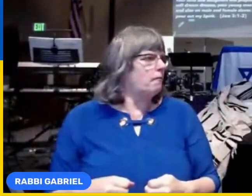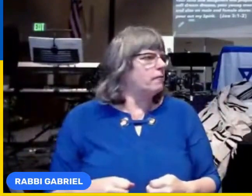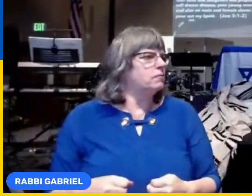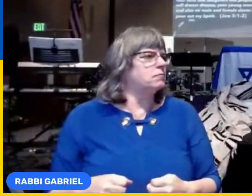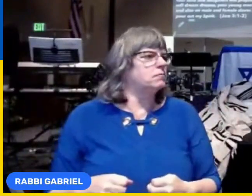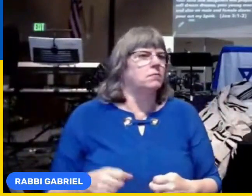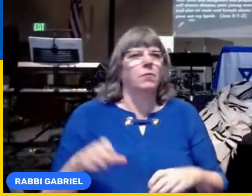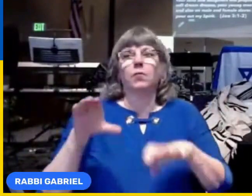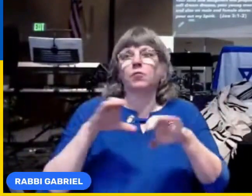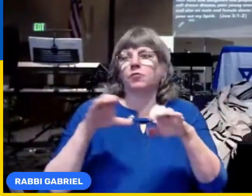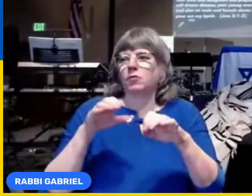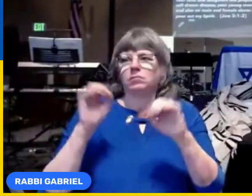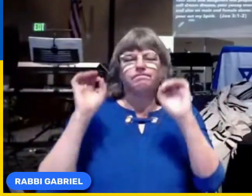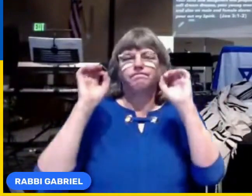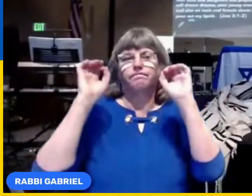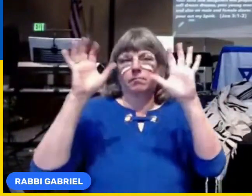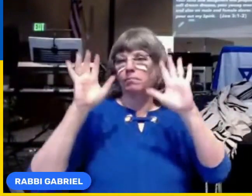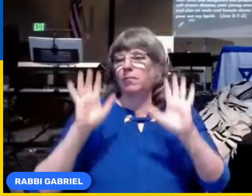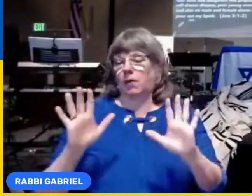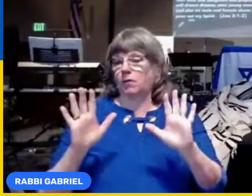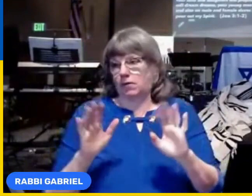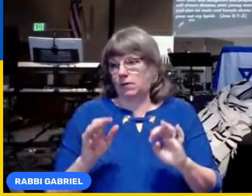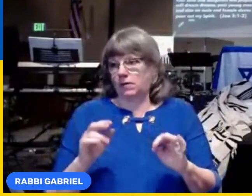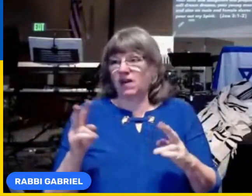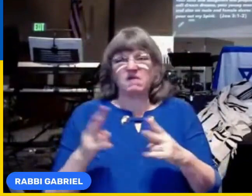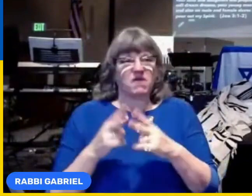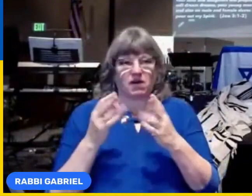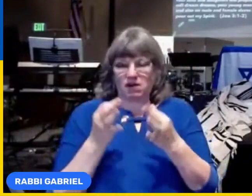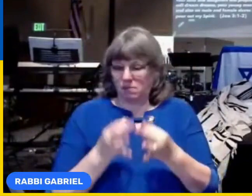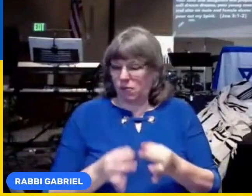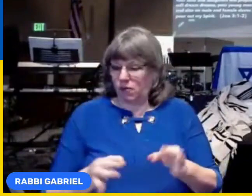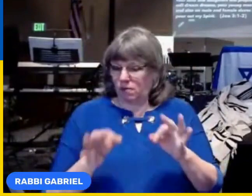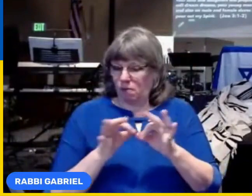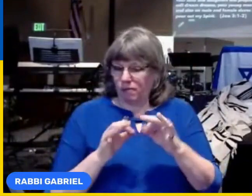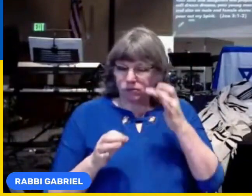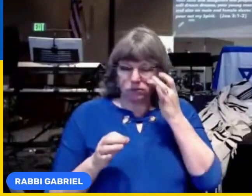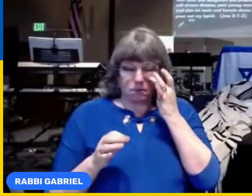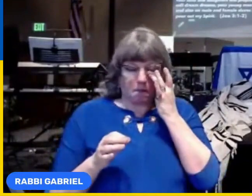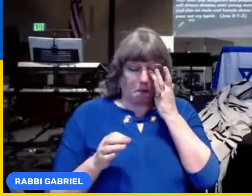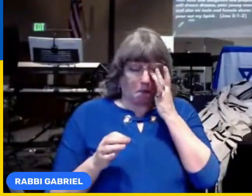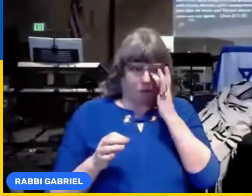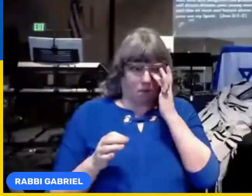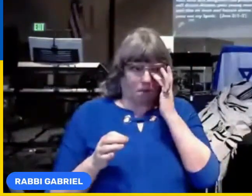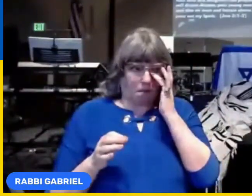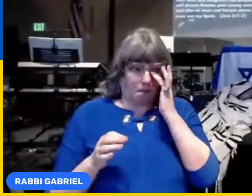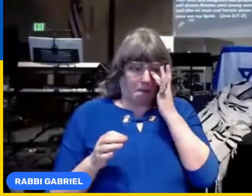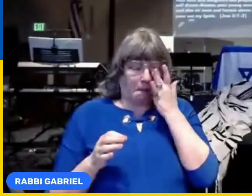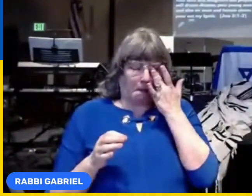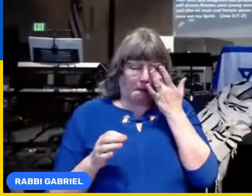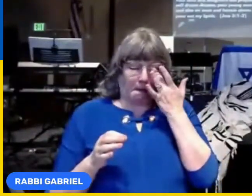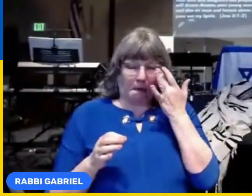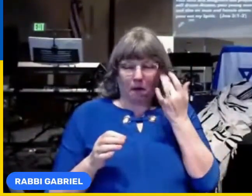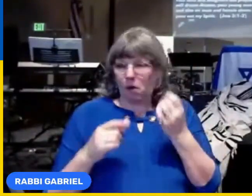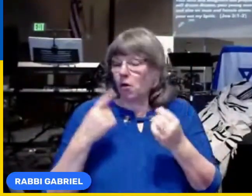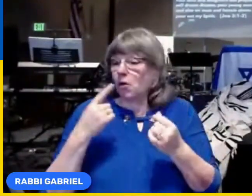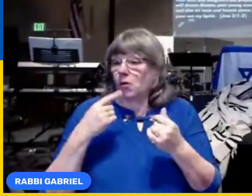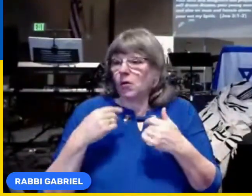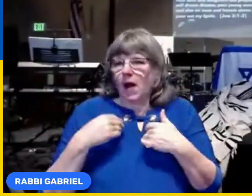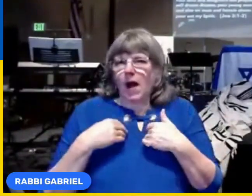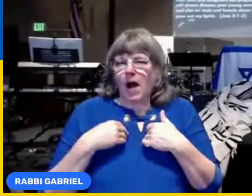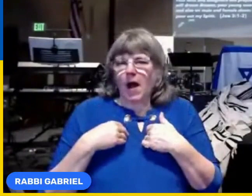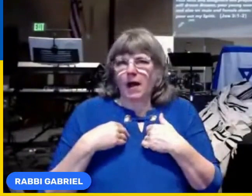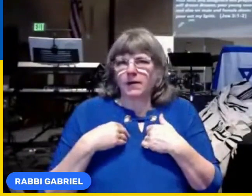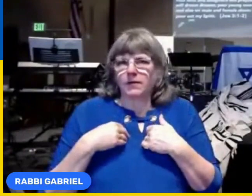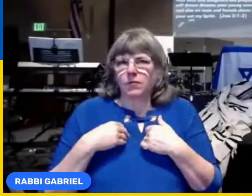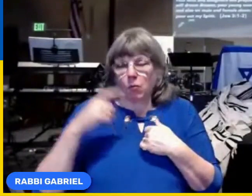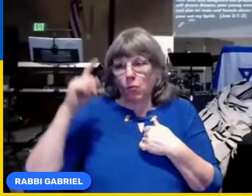do exploit. It's really important. He says, those among the people who have discernment will